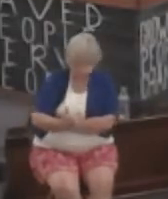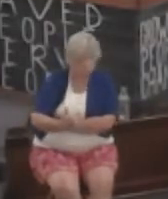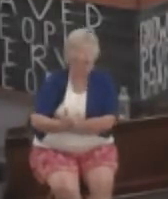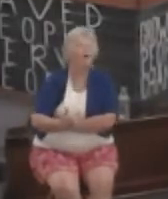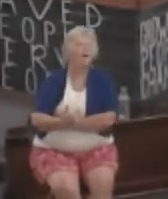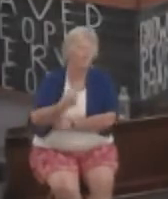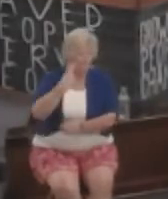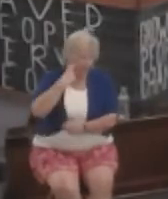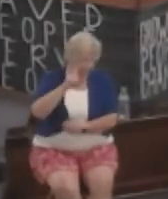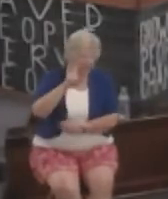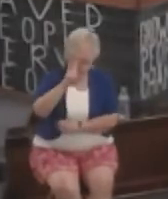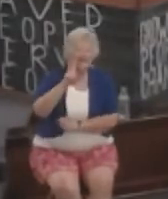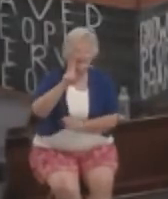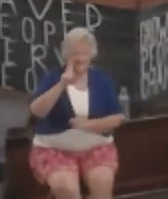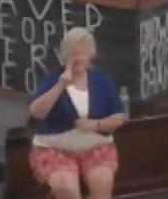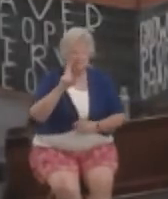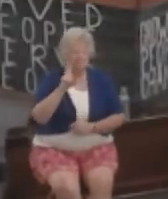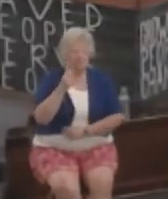Can you hear me now? There we go.